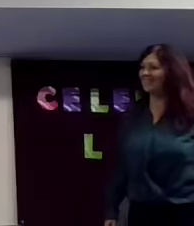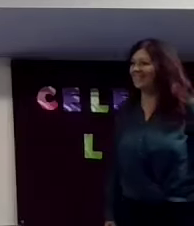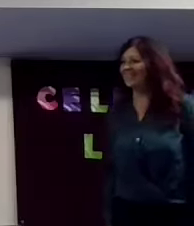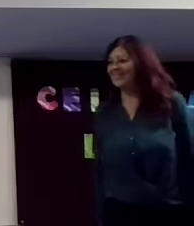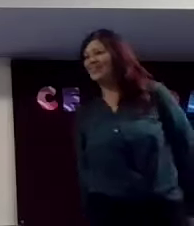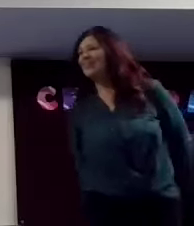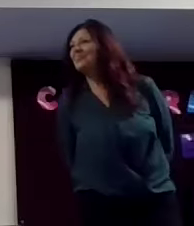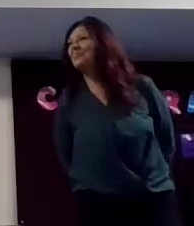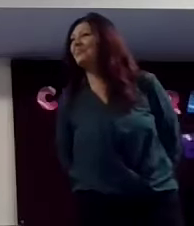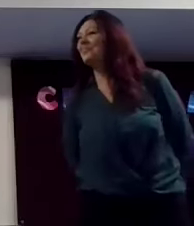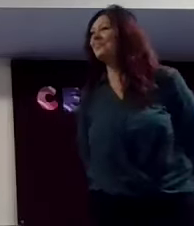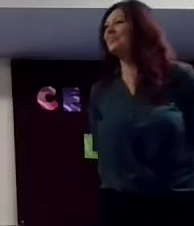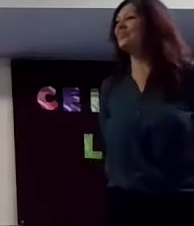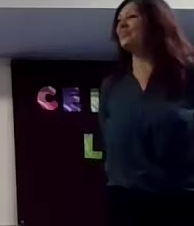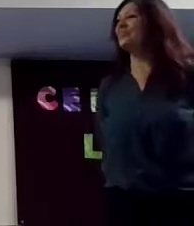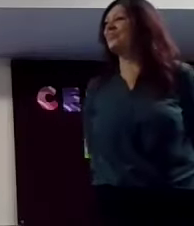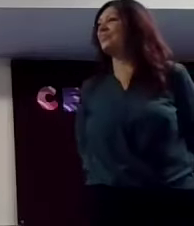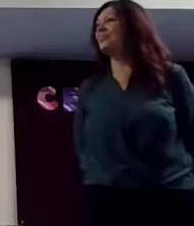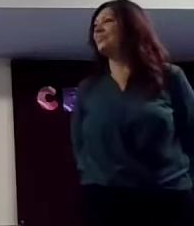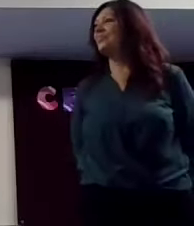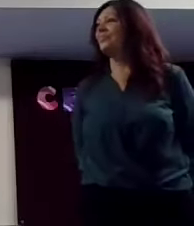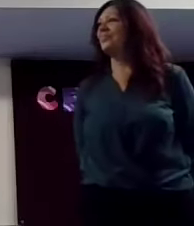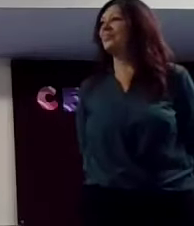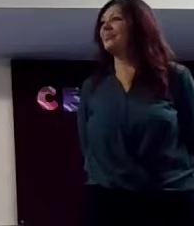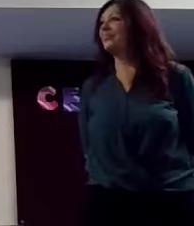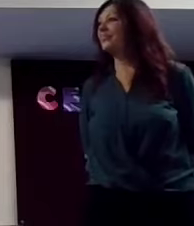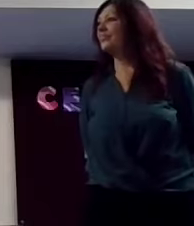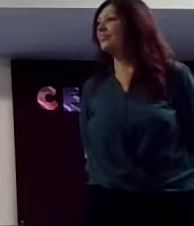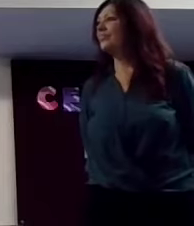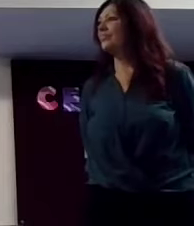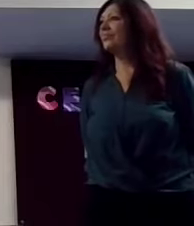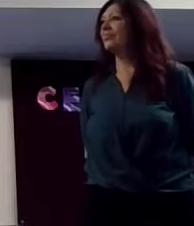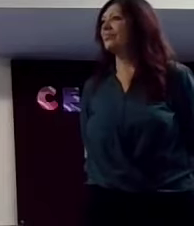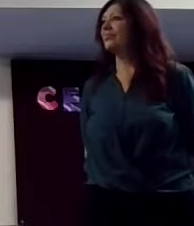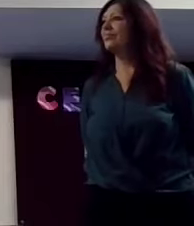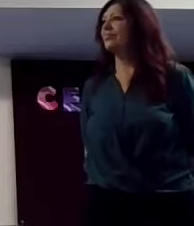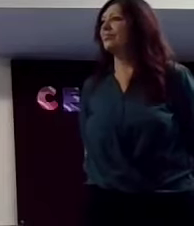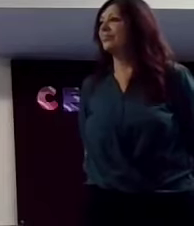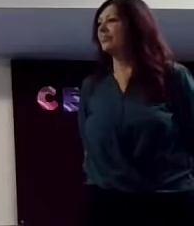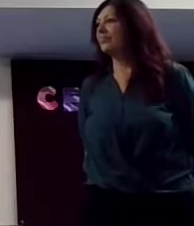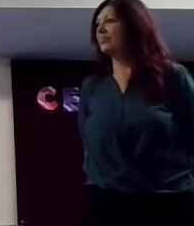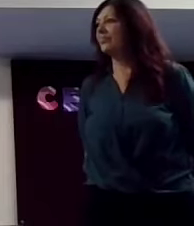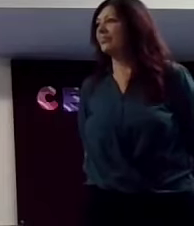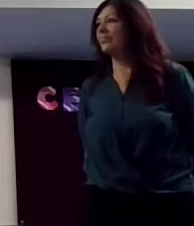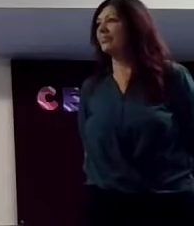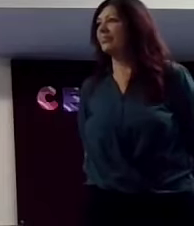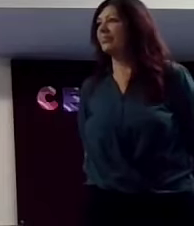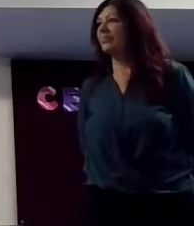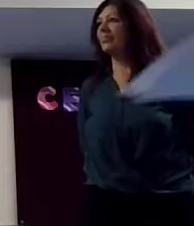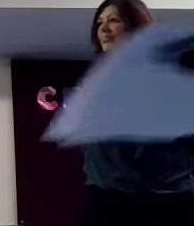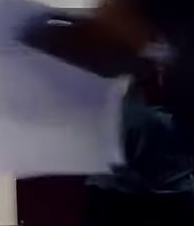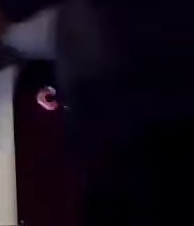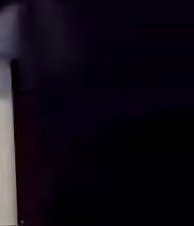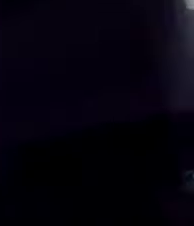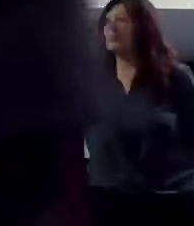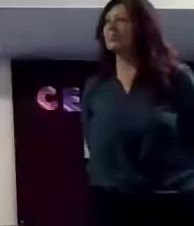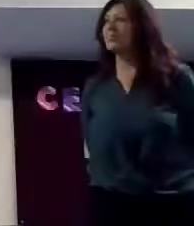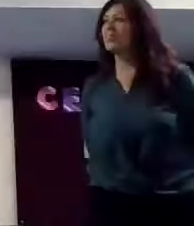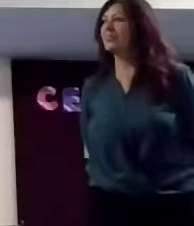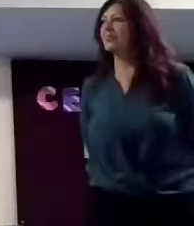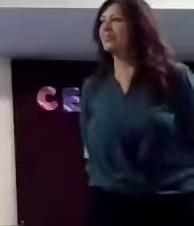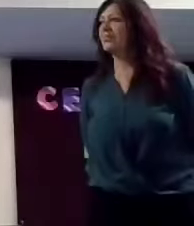There's one more. Wait, there's one more. Yeah, one more. Not for me. What you'd like, I mean, we're happy